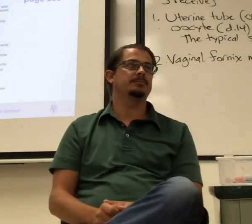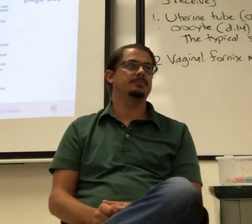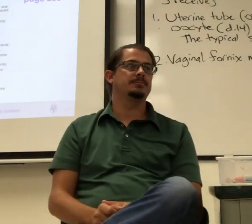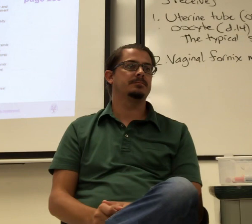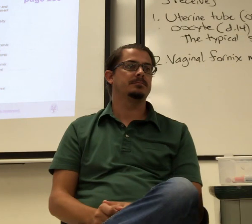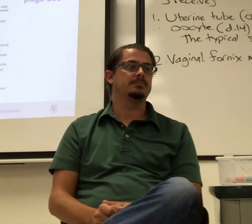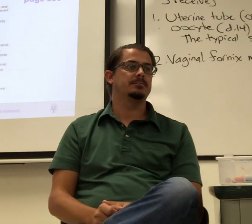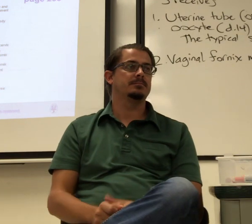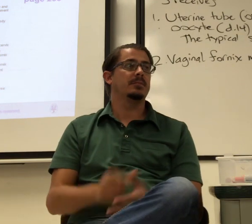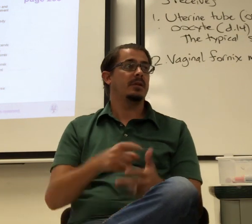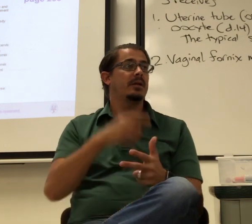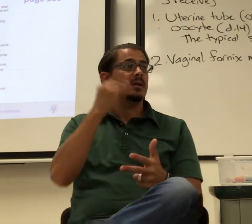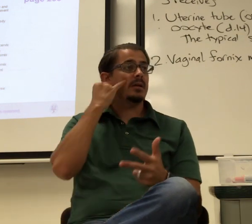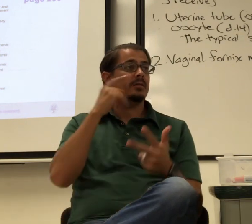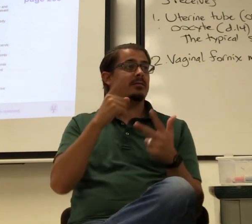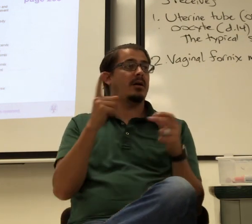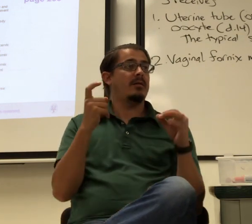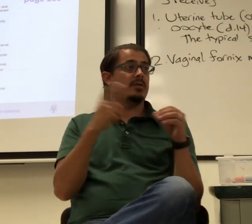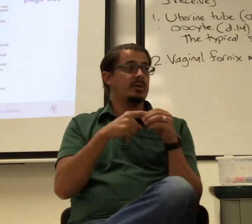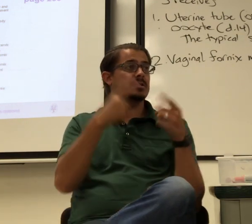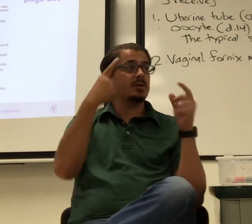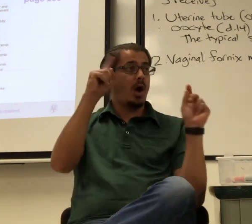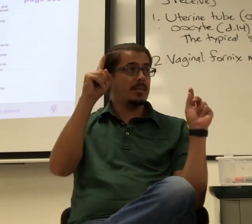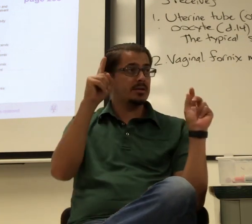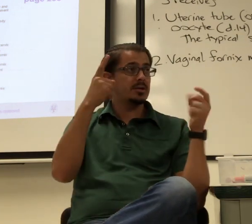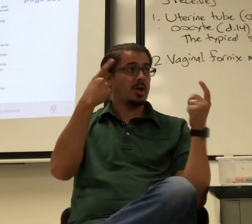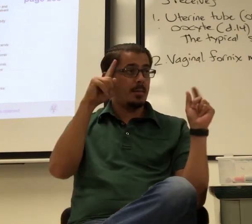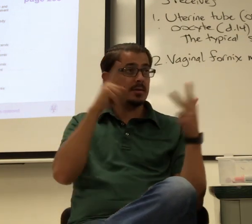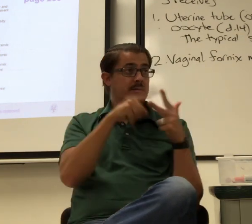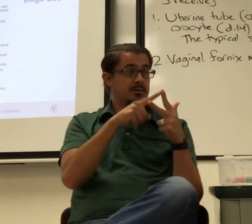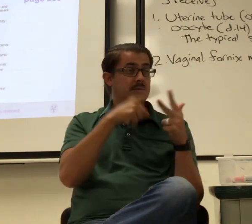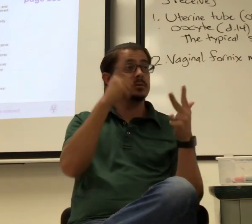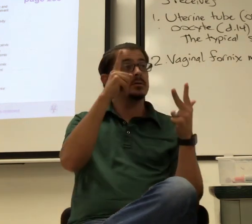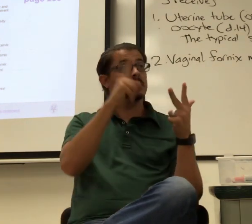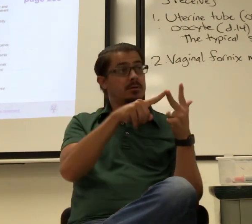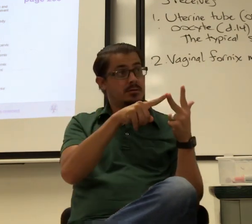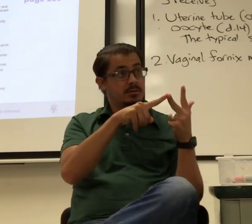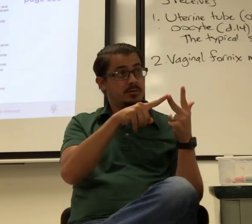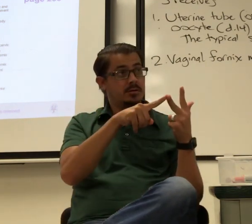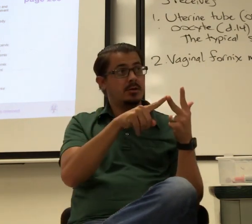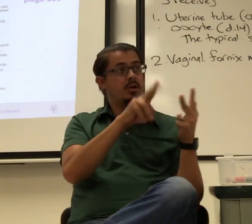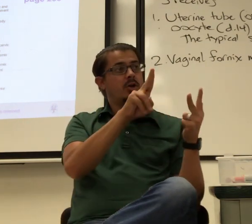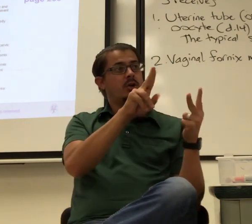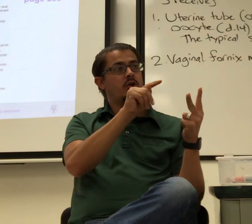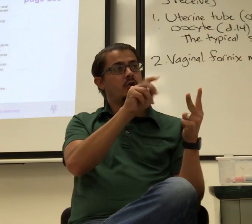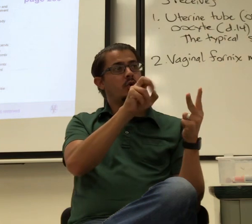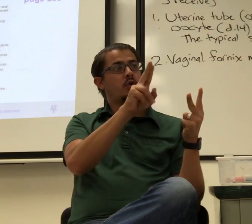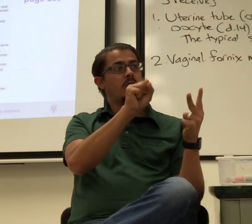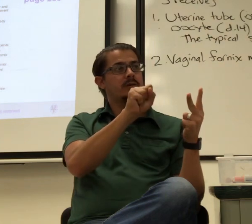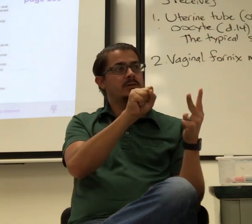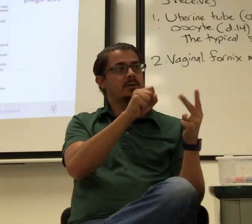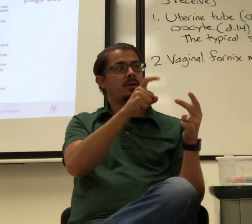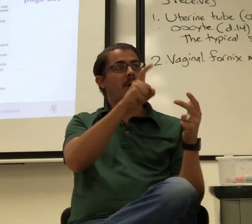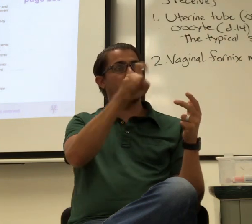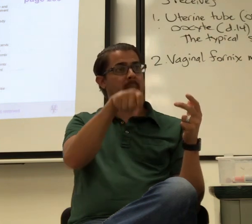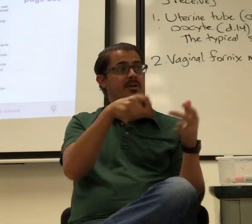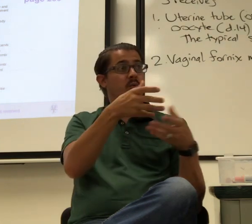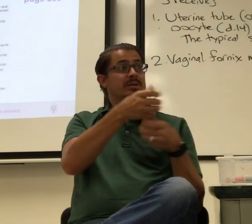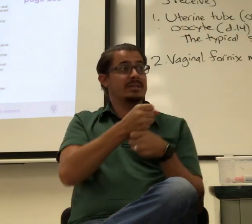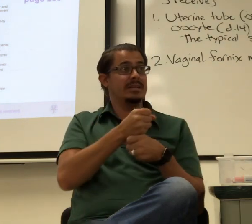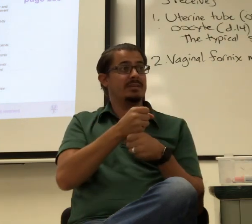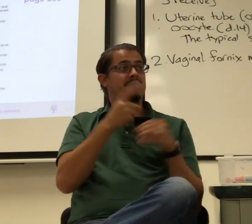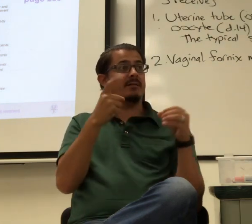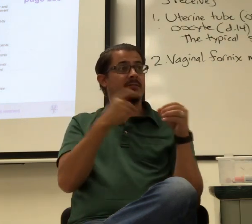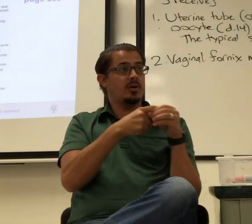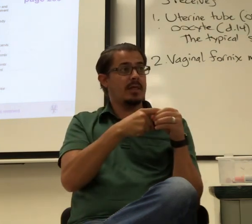So then, and if you accomplish fertilization, then the third receives is the uterus must receive the